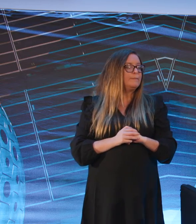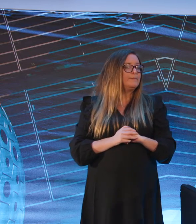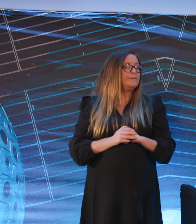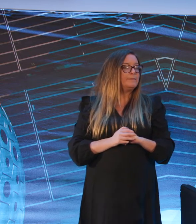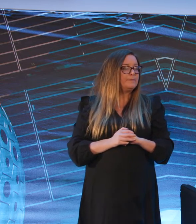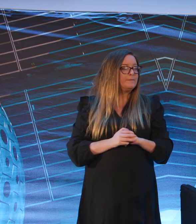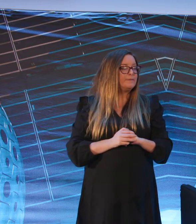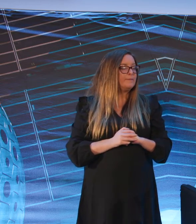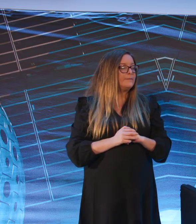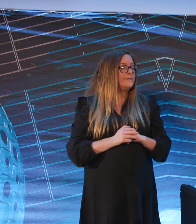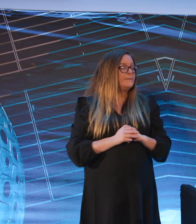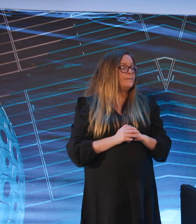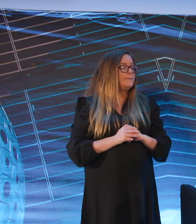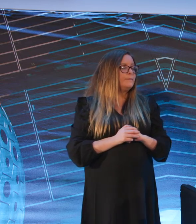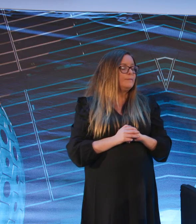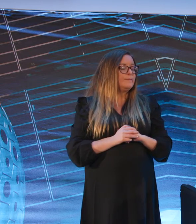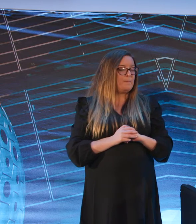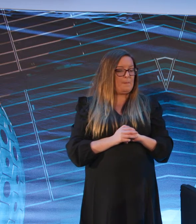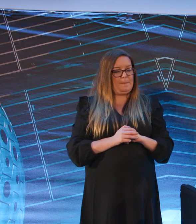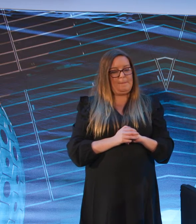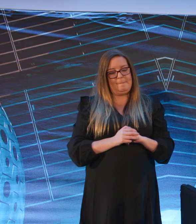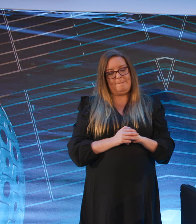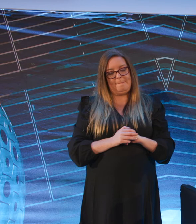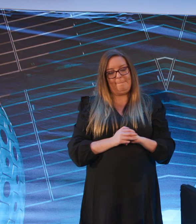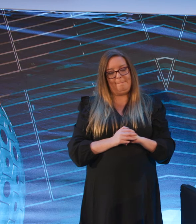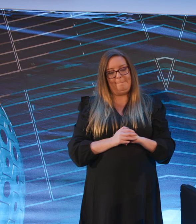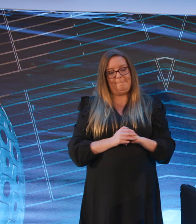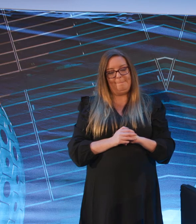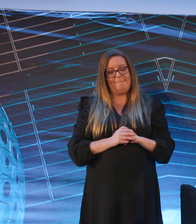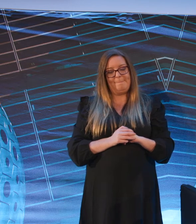in our Blay, Leshan Sail, Morhim Pluring.